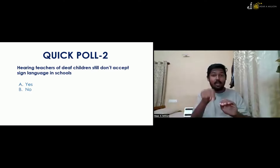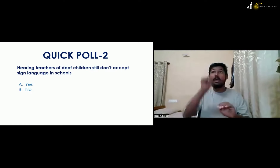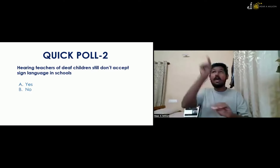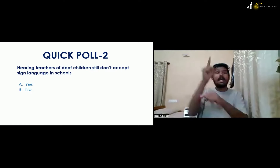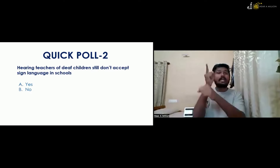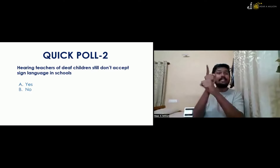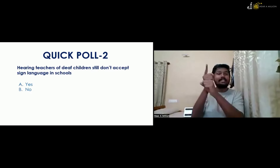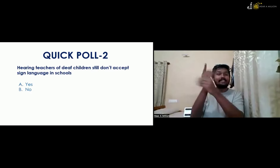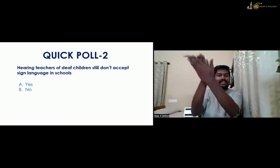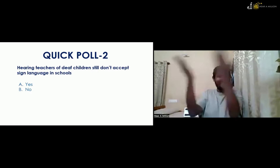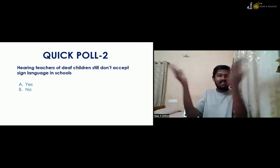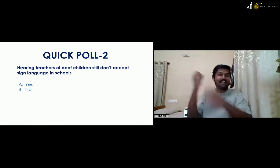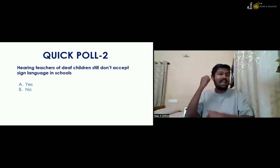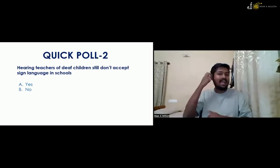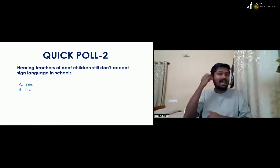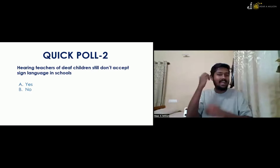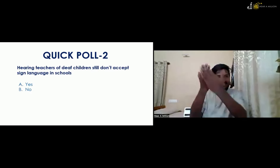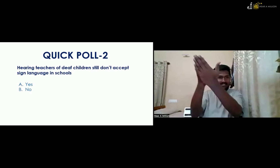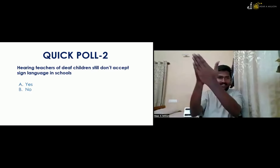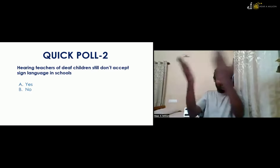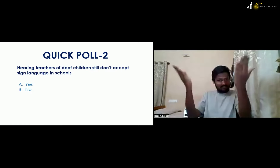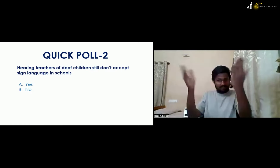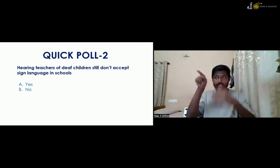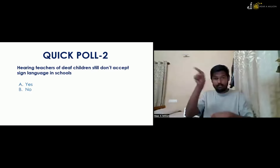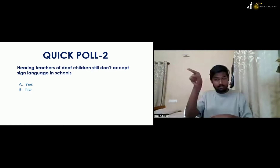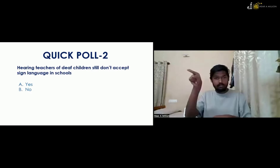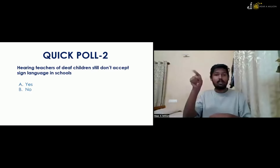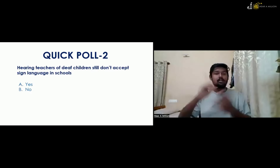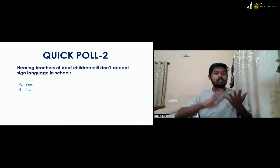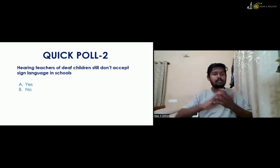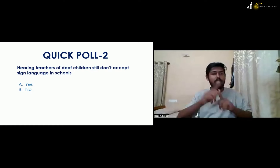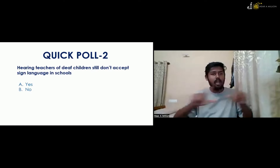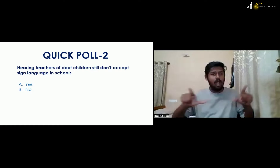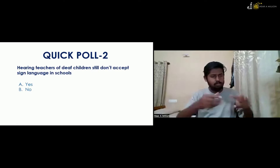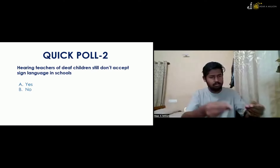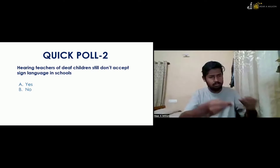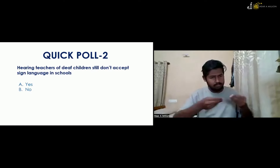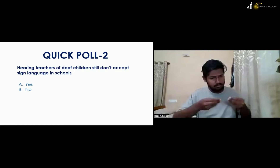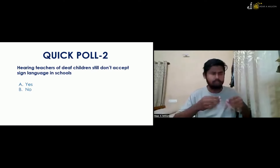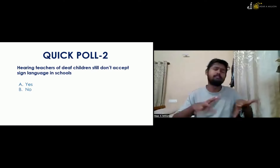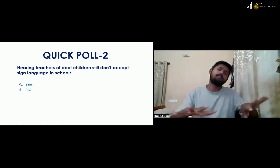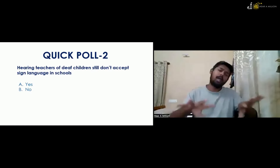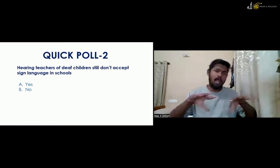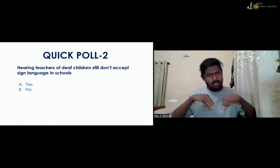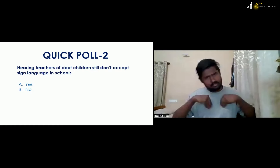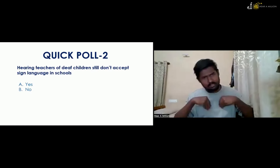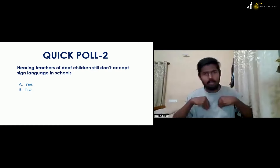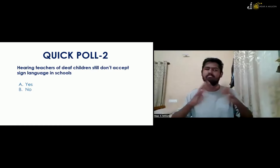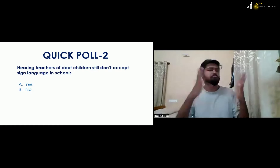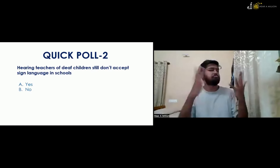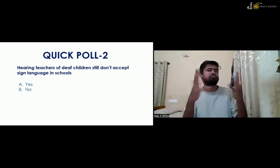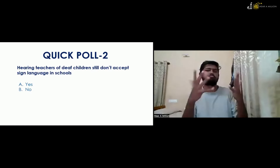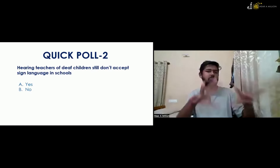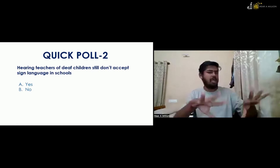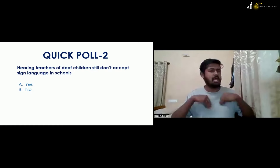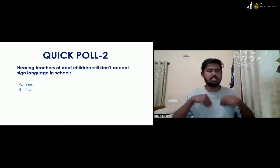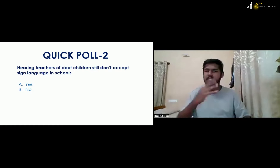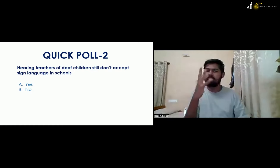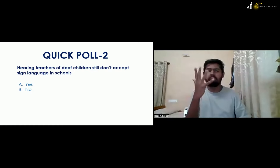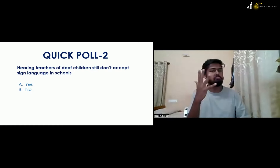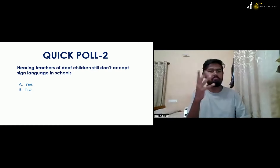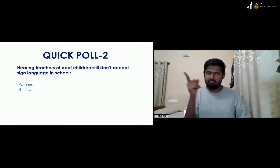question. For example, I see that when you see that there are hearing teachers in the schools of the